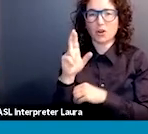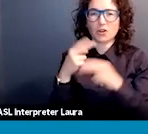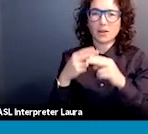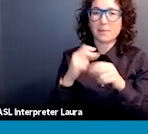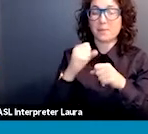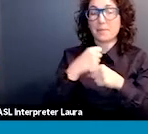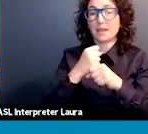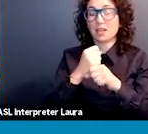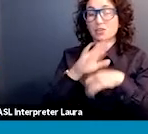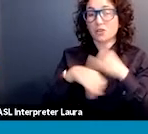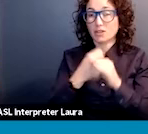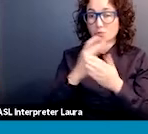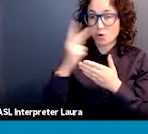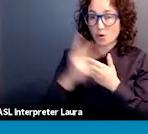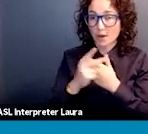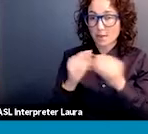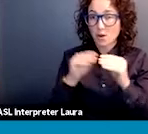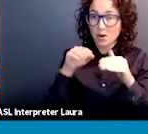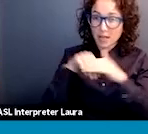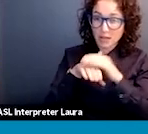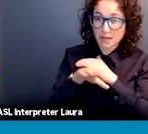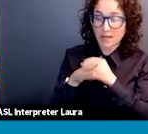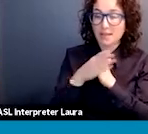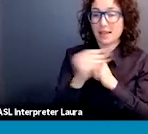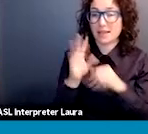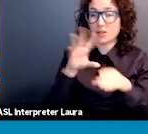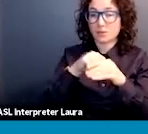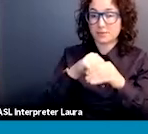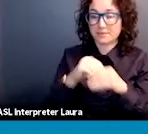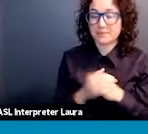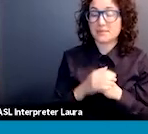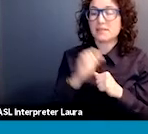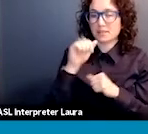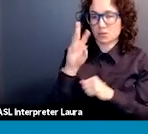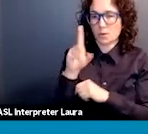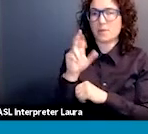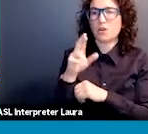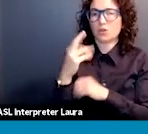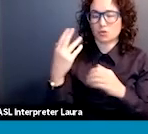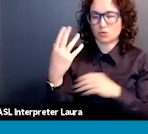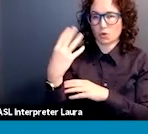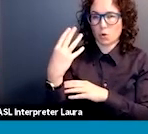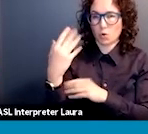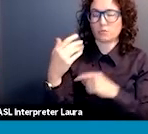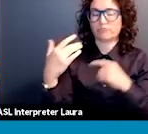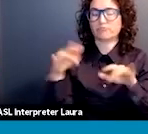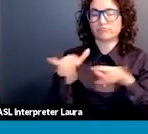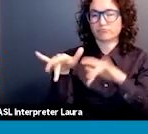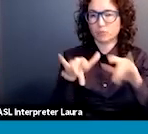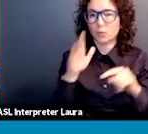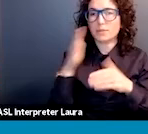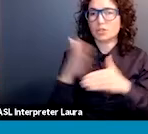Programming More Inclusive and Accessible. This webinar is being recorded and will be shared with